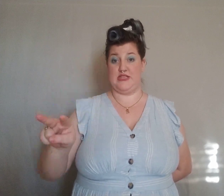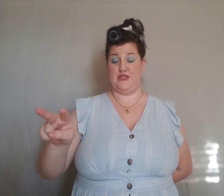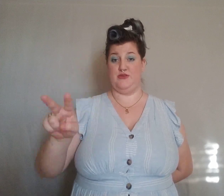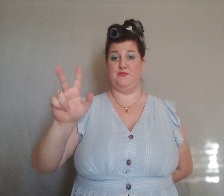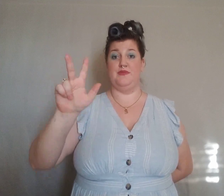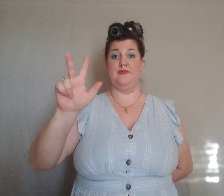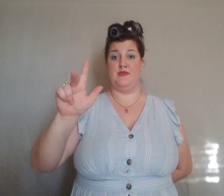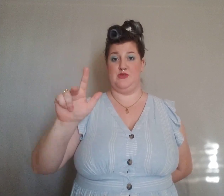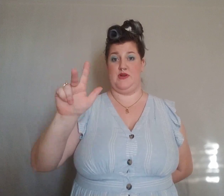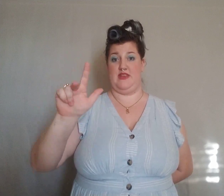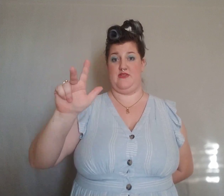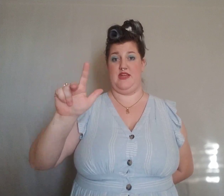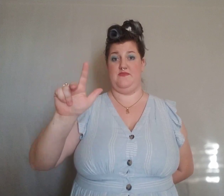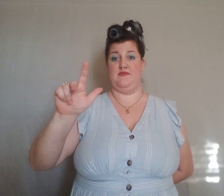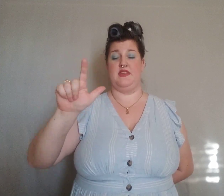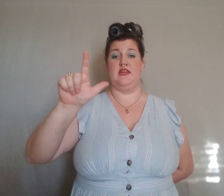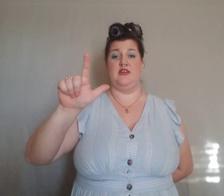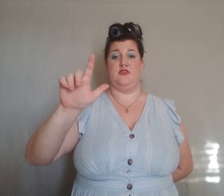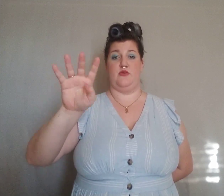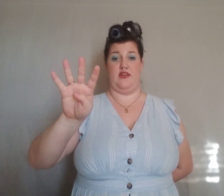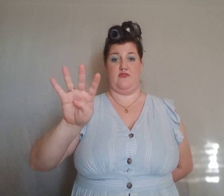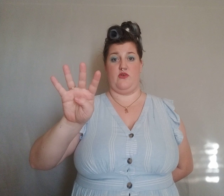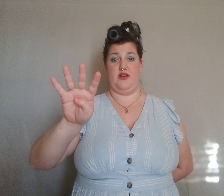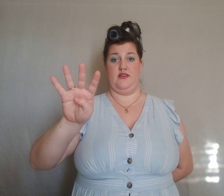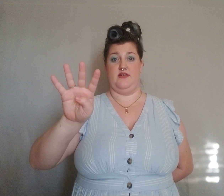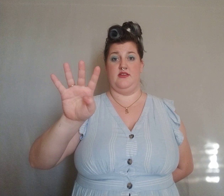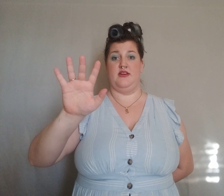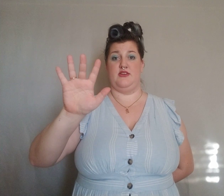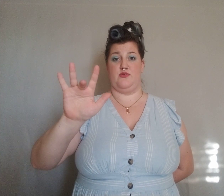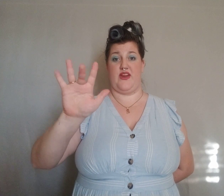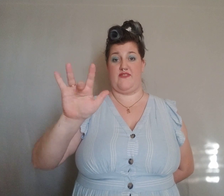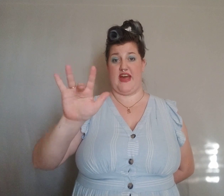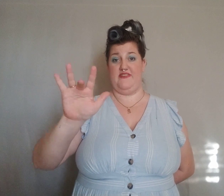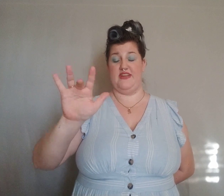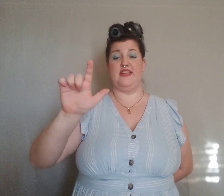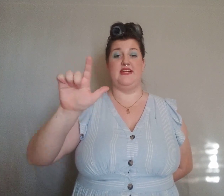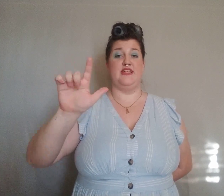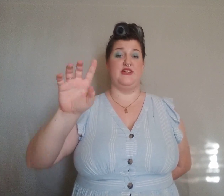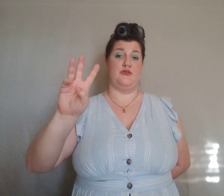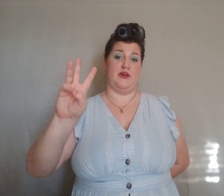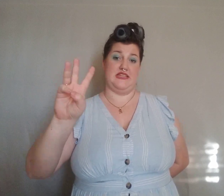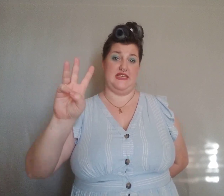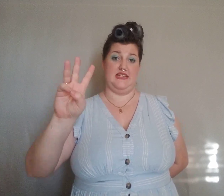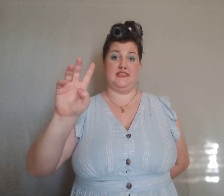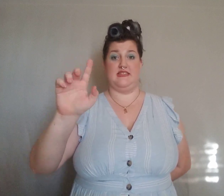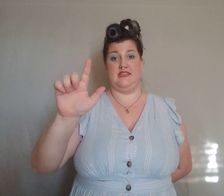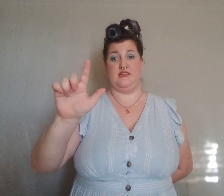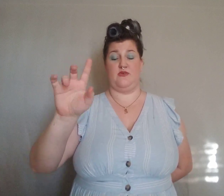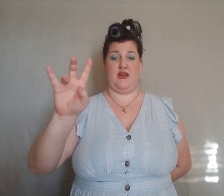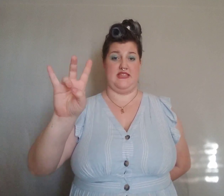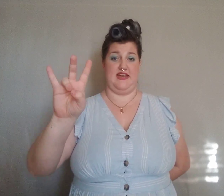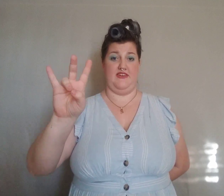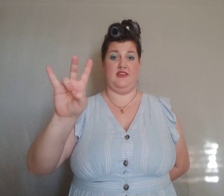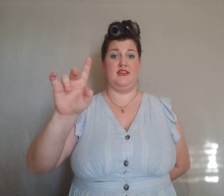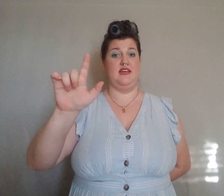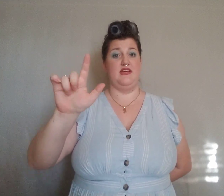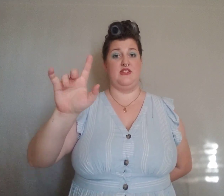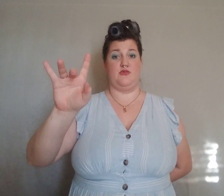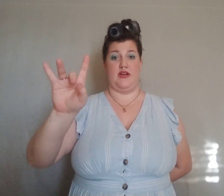22, 23, 24, 25, 26, 27,